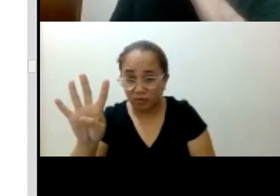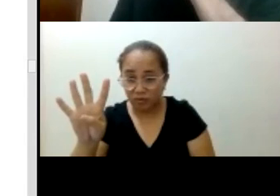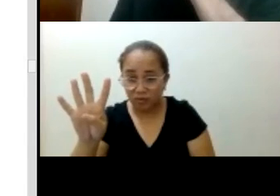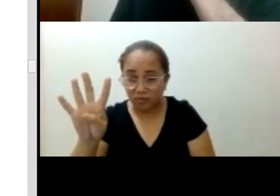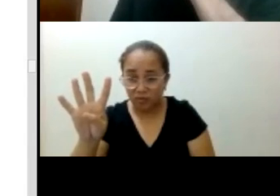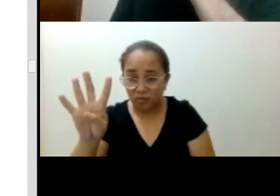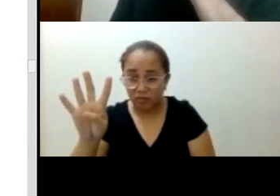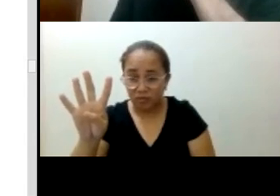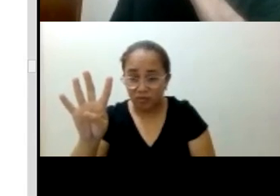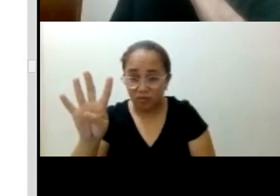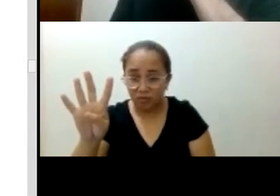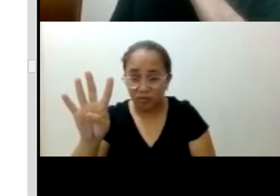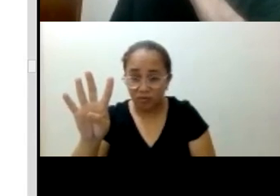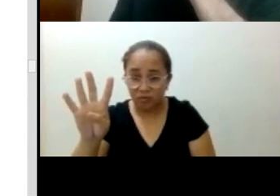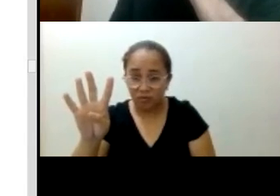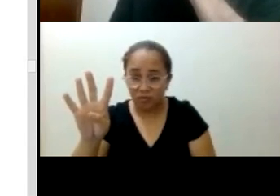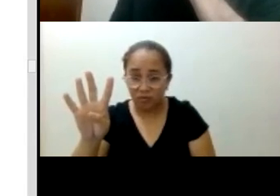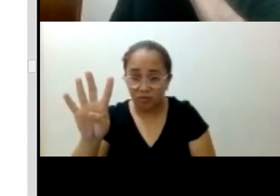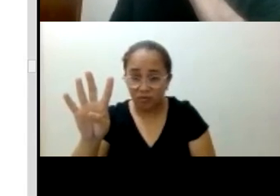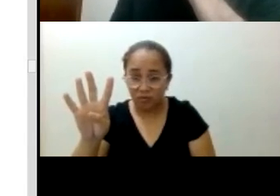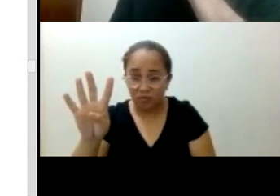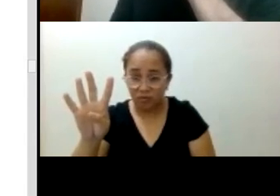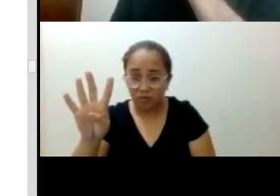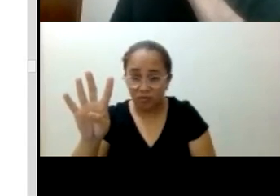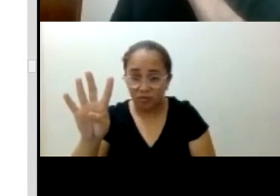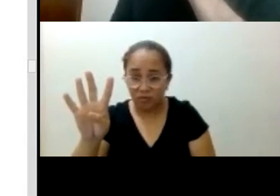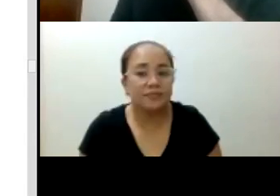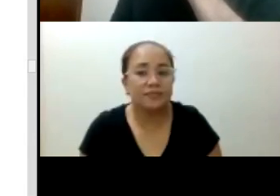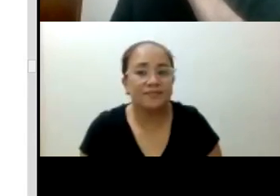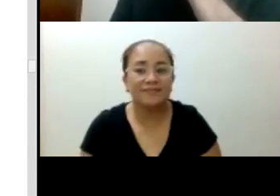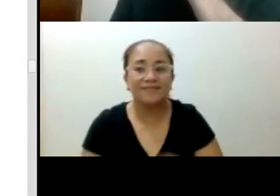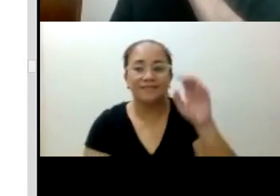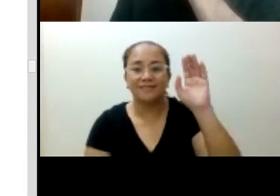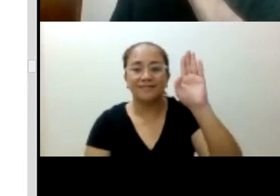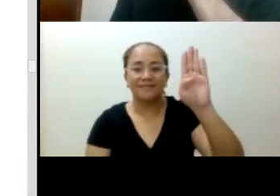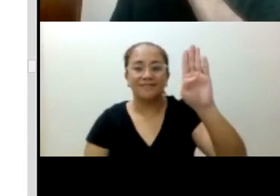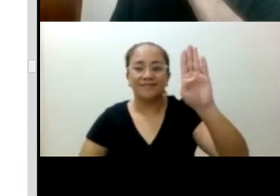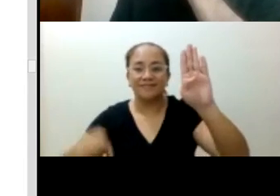Now Jasmine's answering B. B, A. yes.